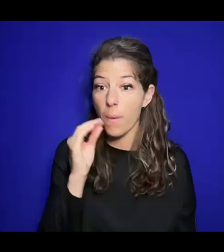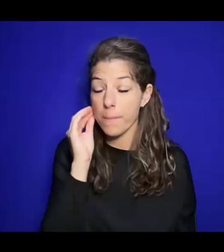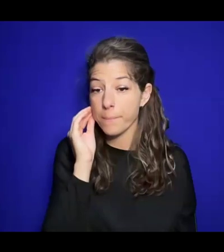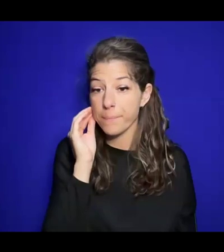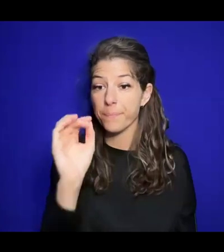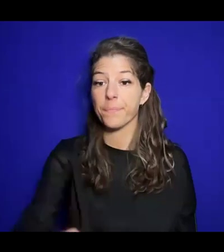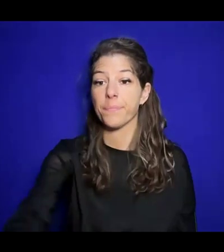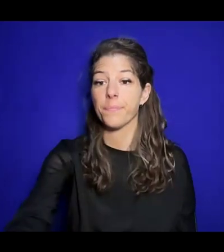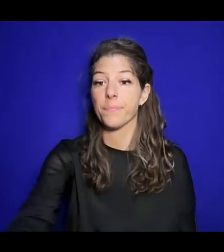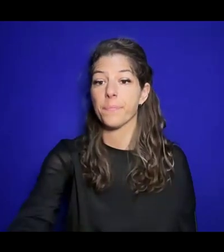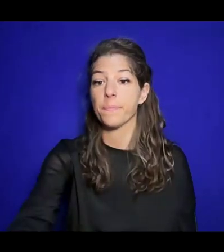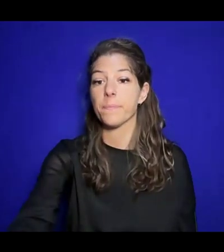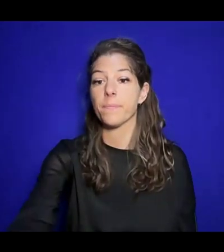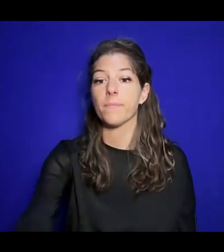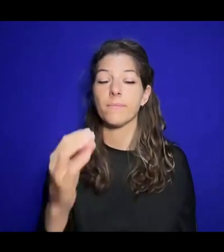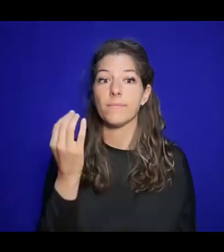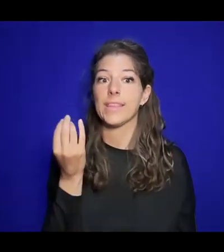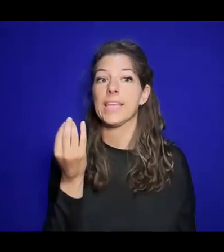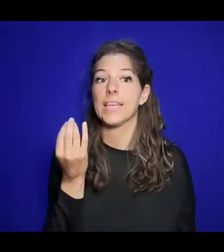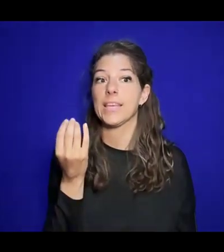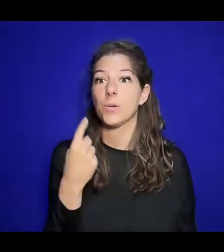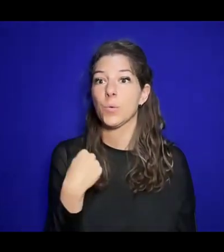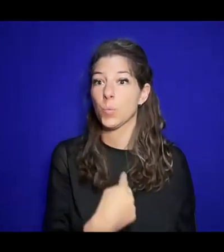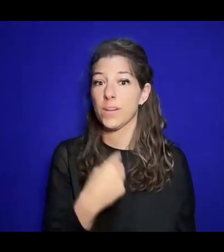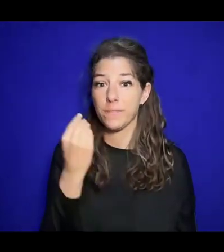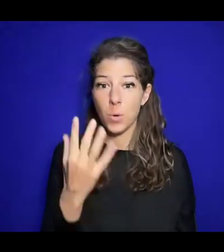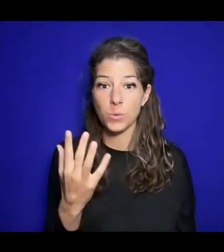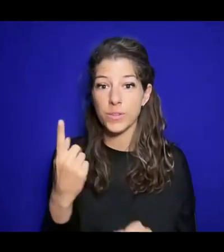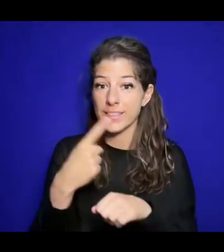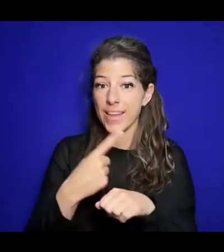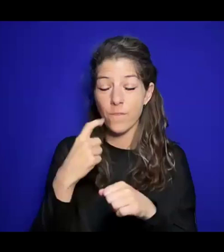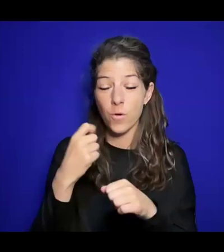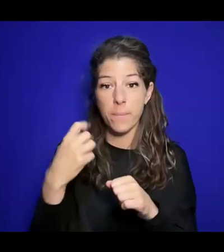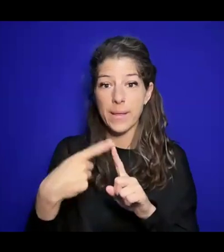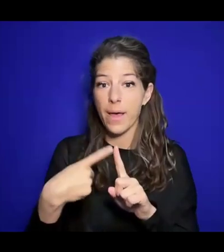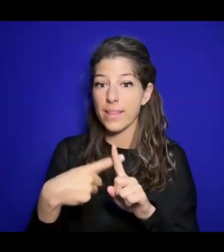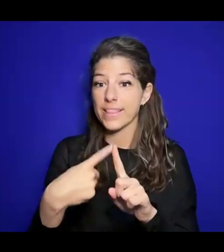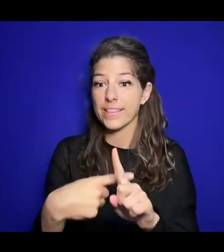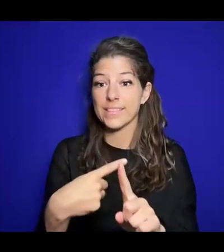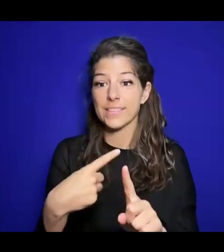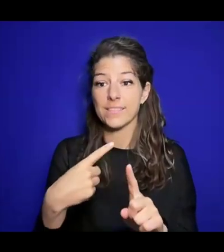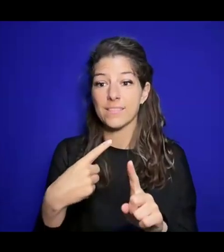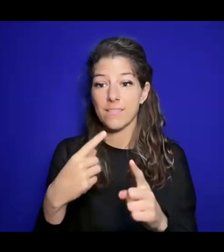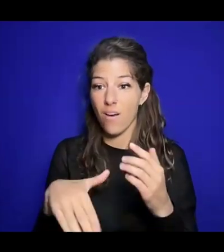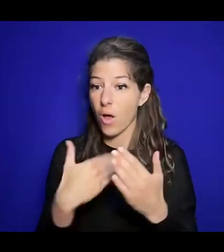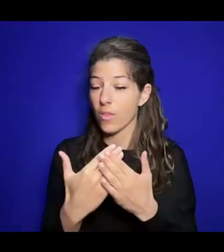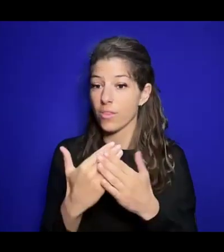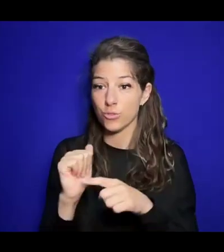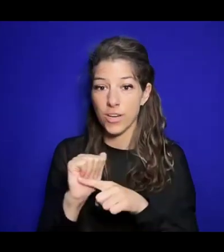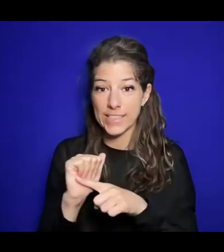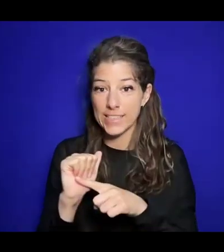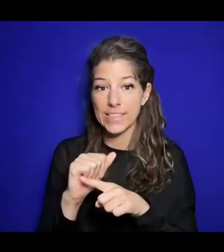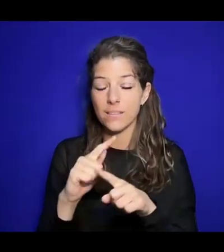Well, and you're sitting there thinking, we've told you this date for months, you've through all the training,